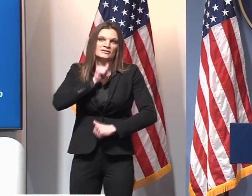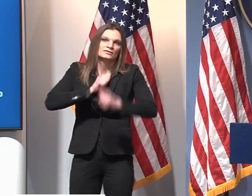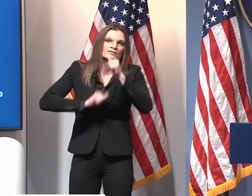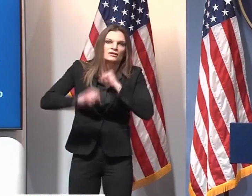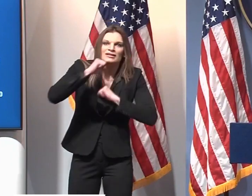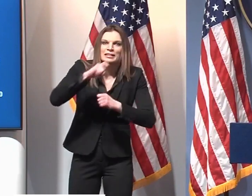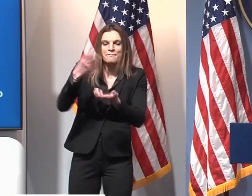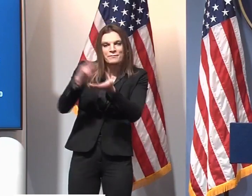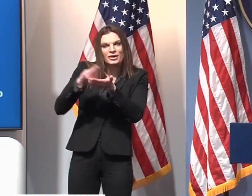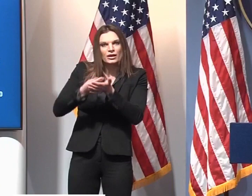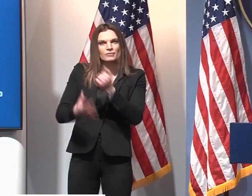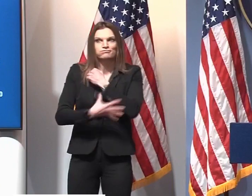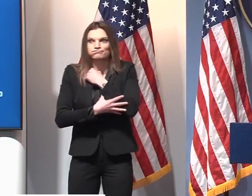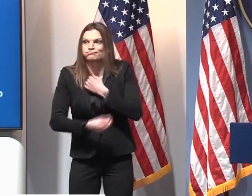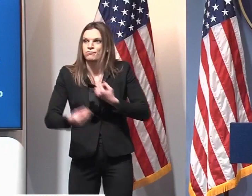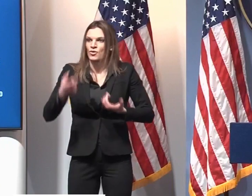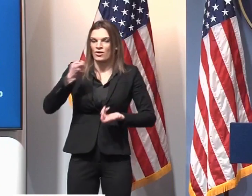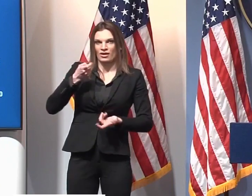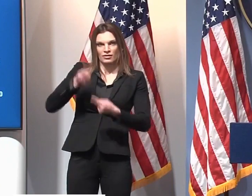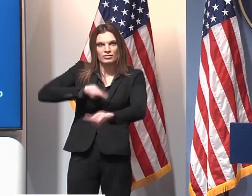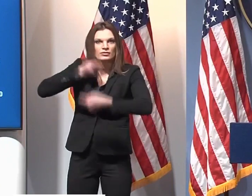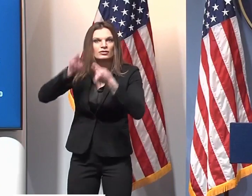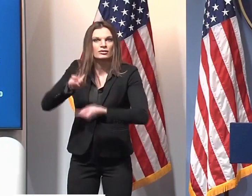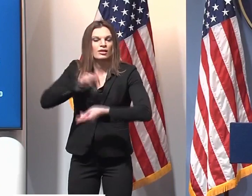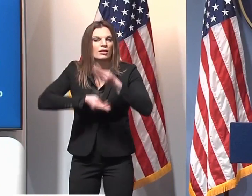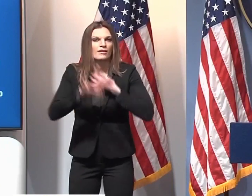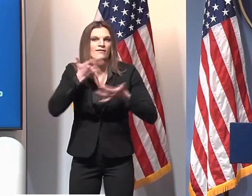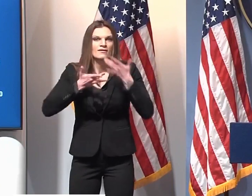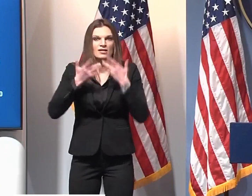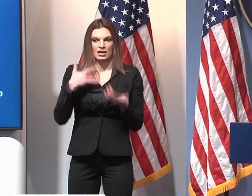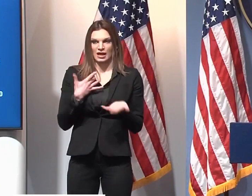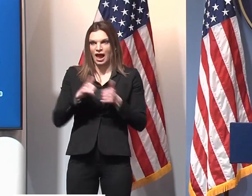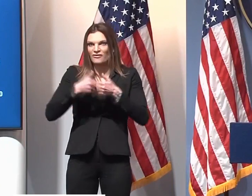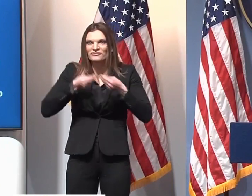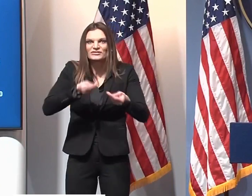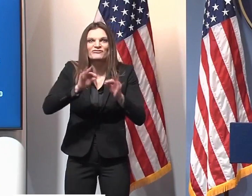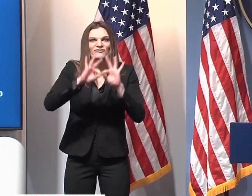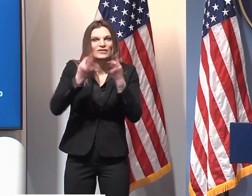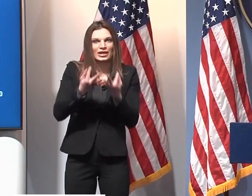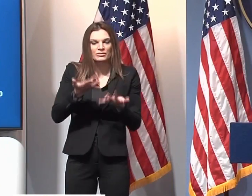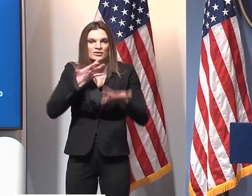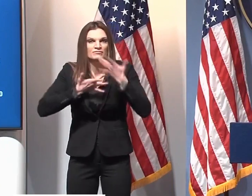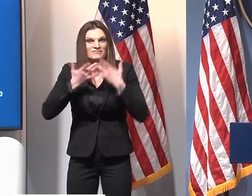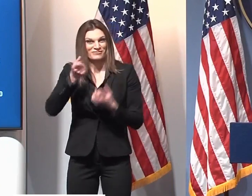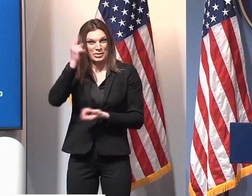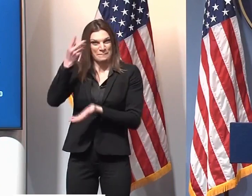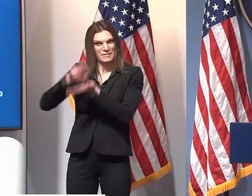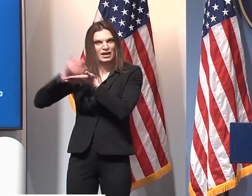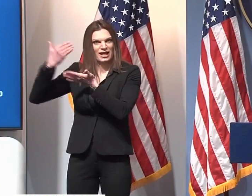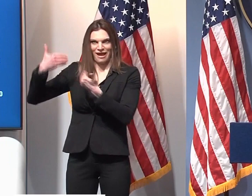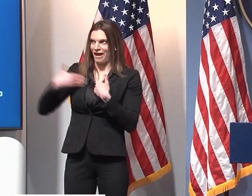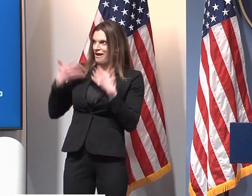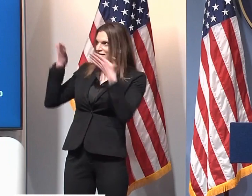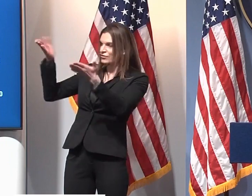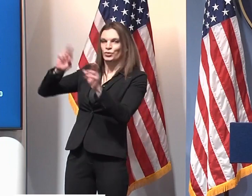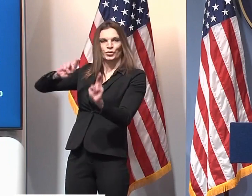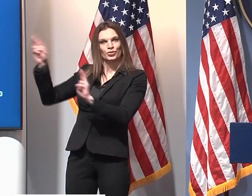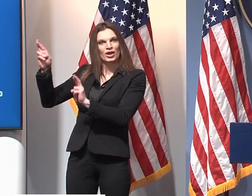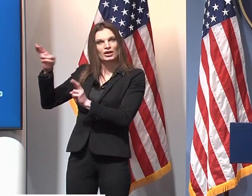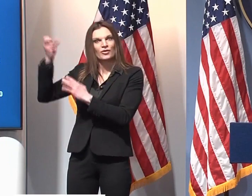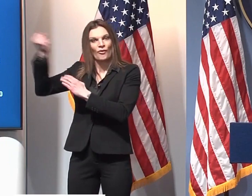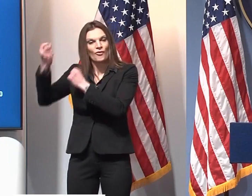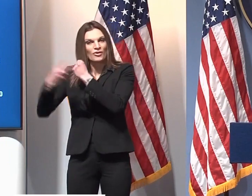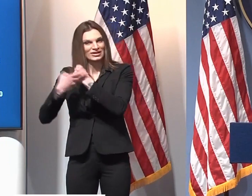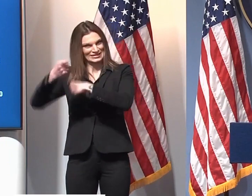some help. And many are worried about just putting food on the table. These dollars are there for these purposes.